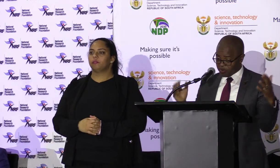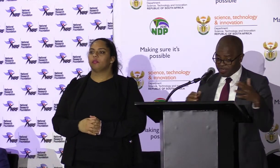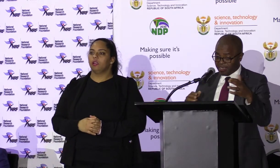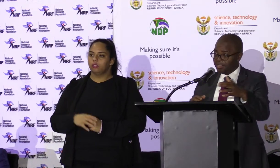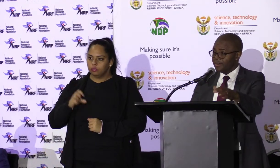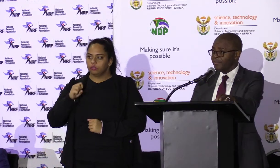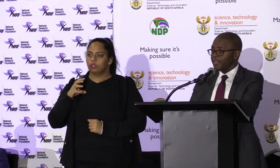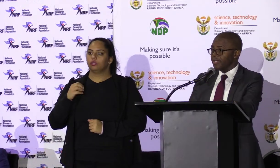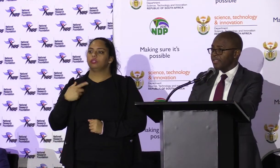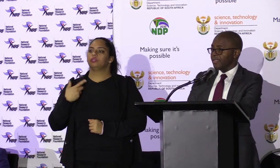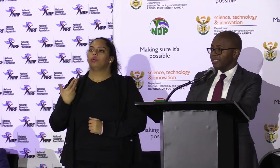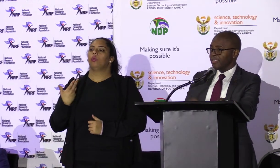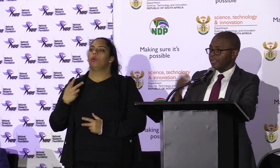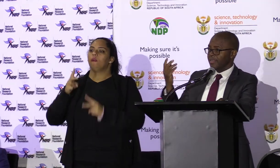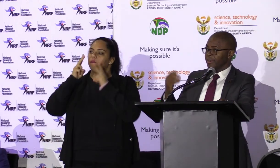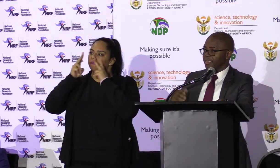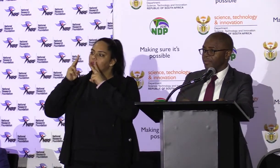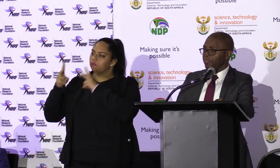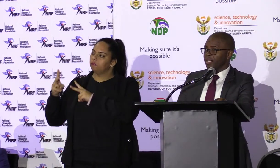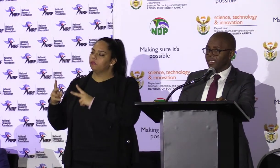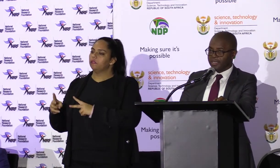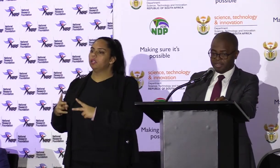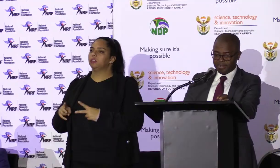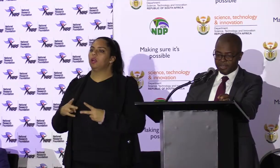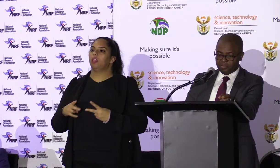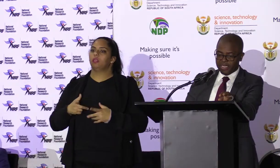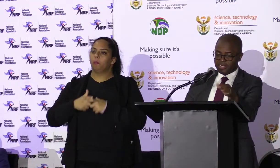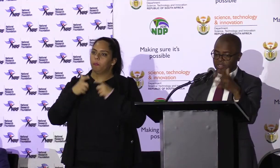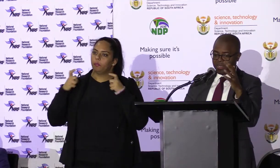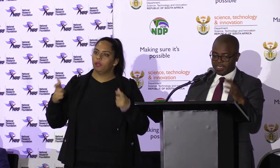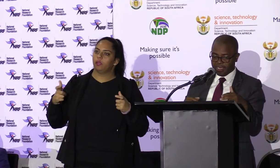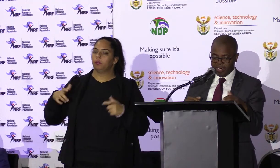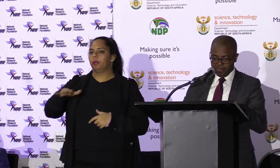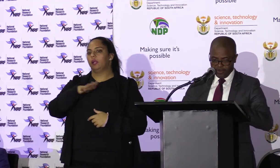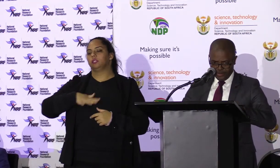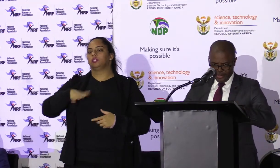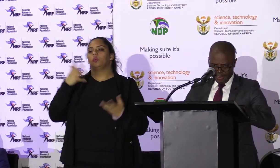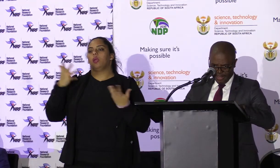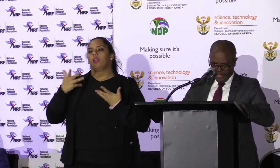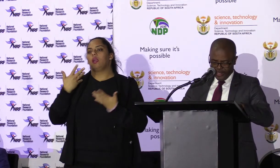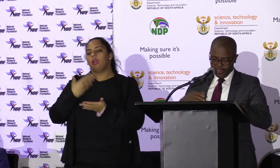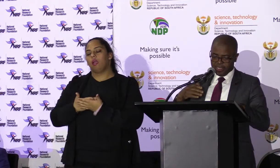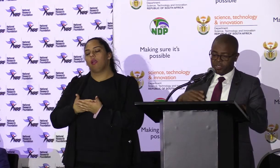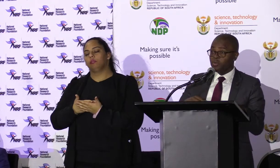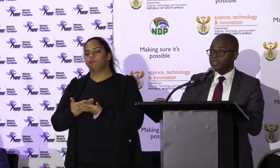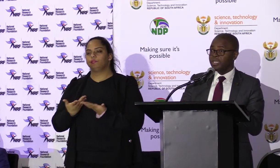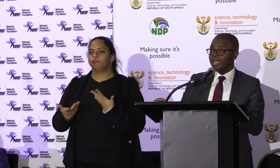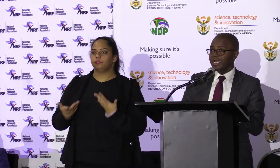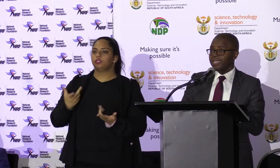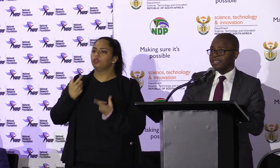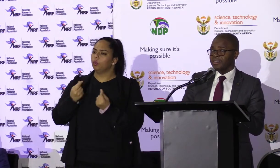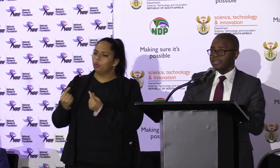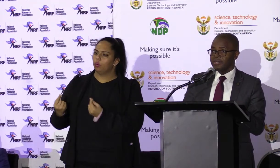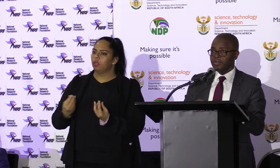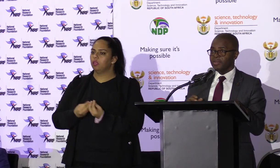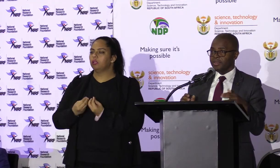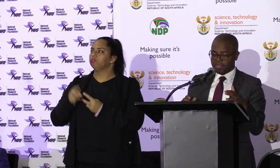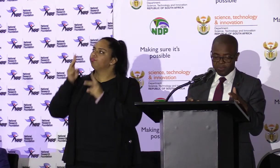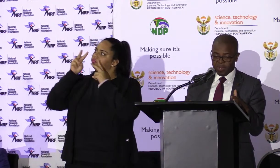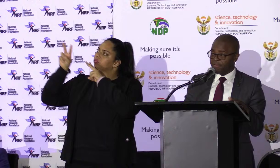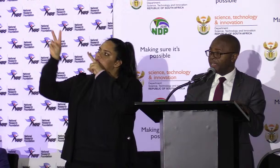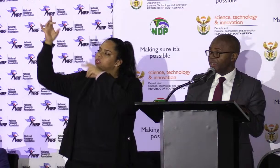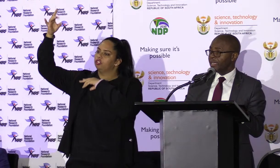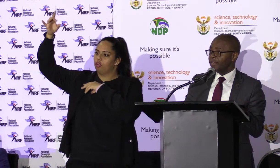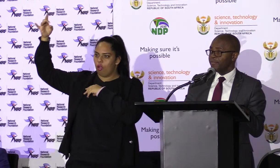but also to start visiting the big places where they can do stargazing.